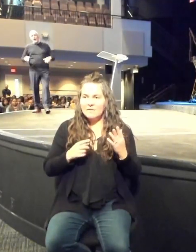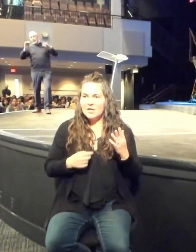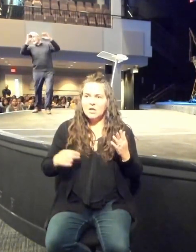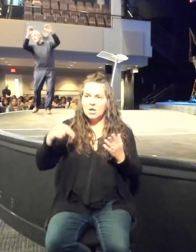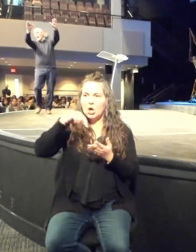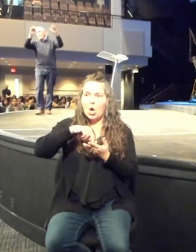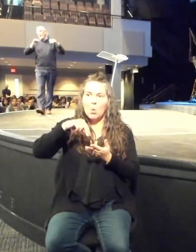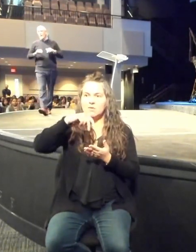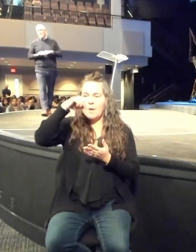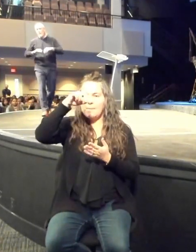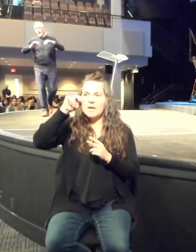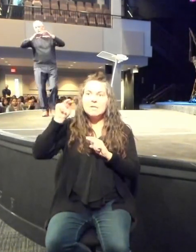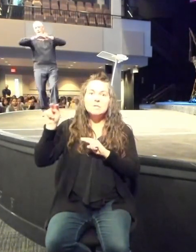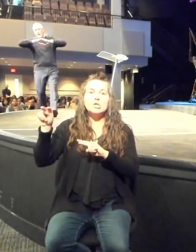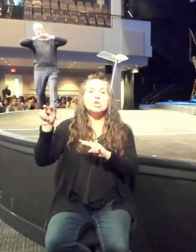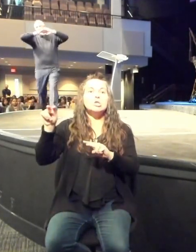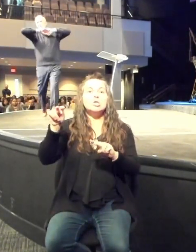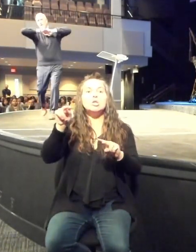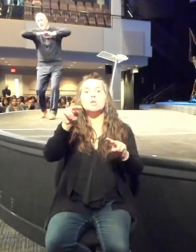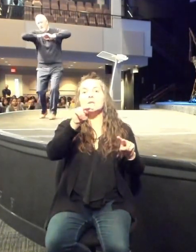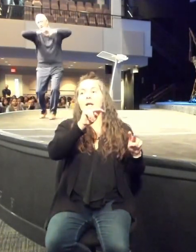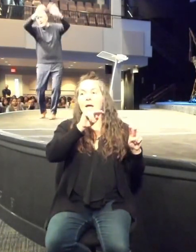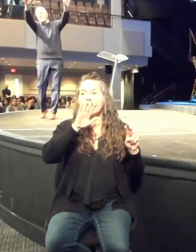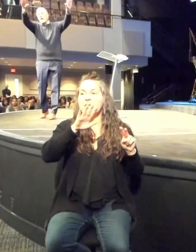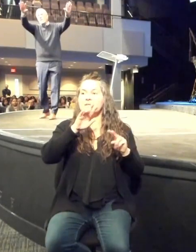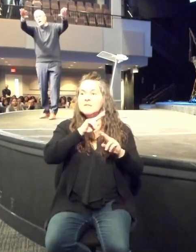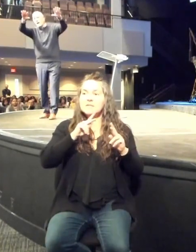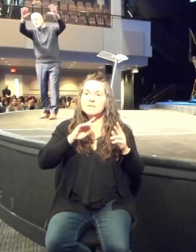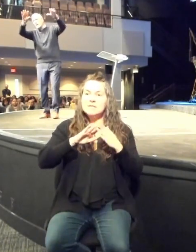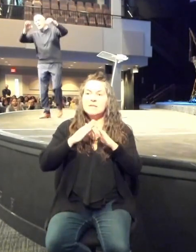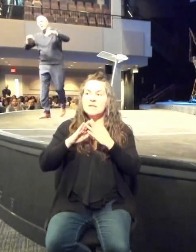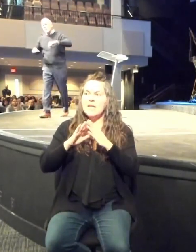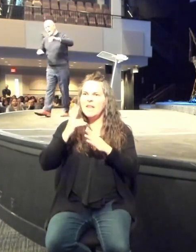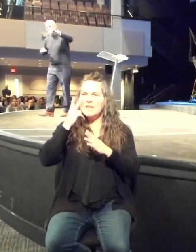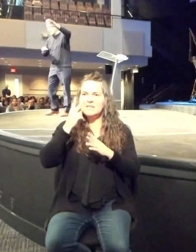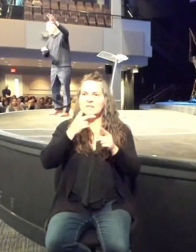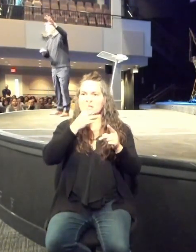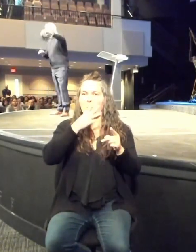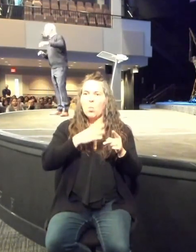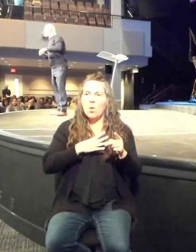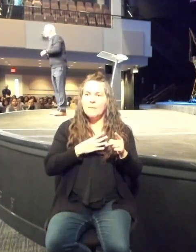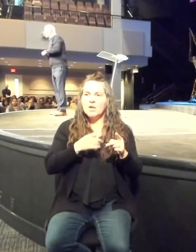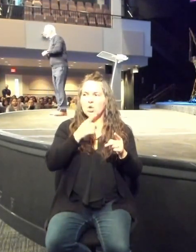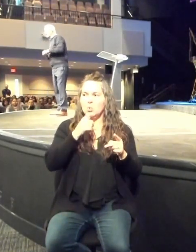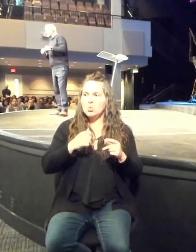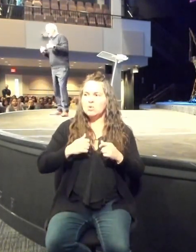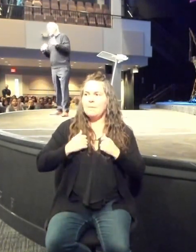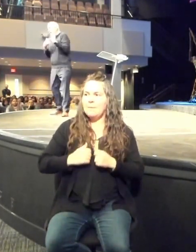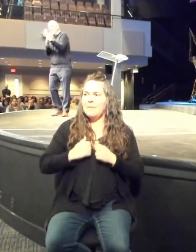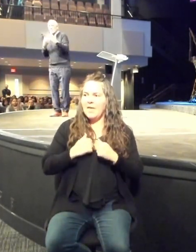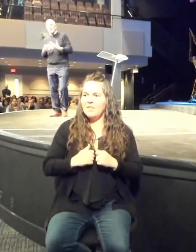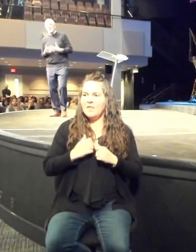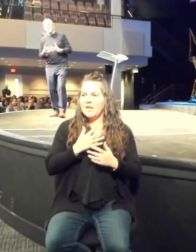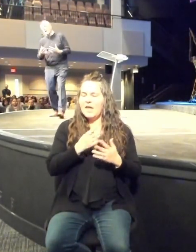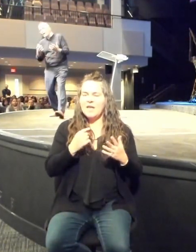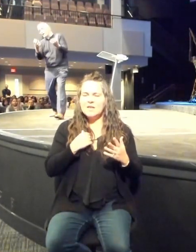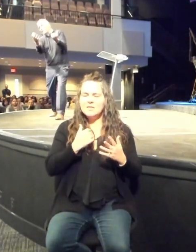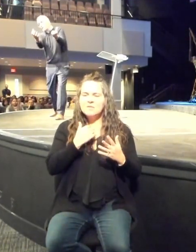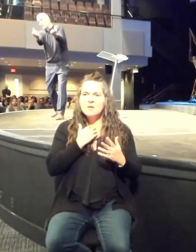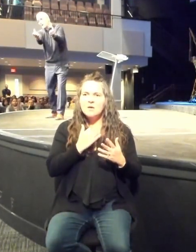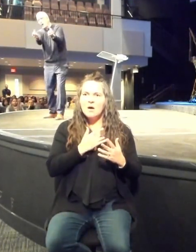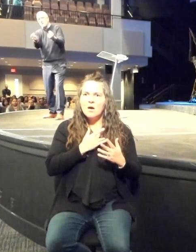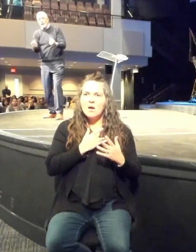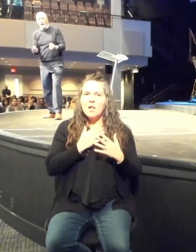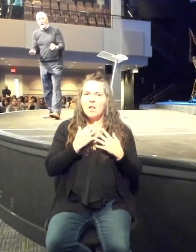and he looks out upon the city of David, and he sees this woman that's bathing, and he has lust in his heart, and